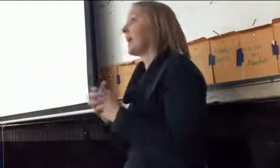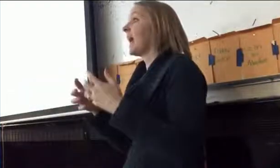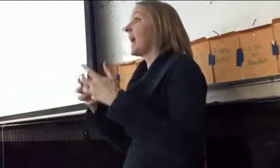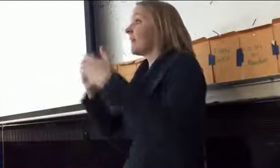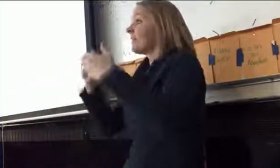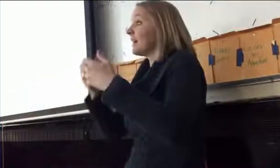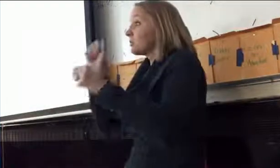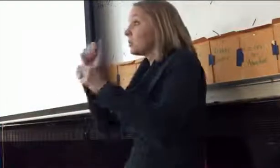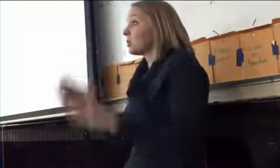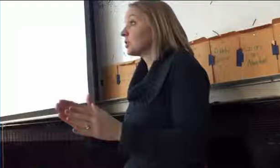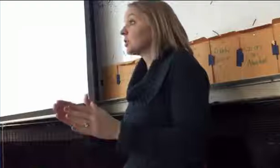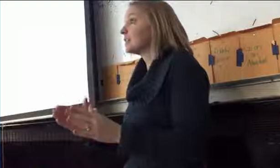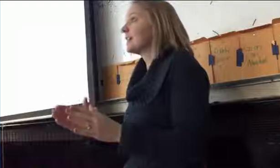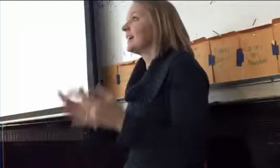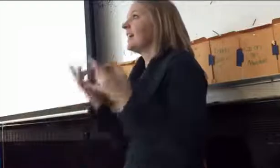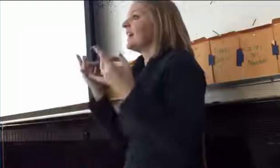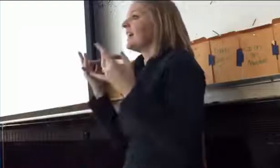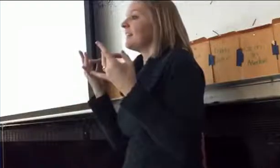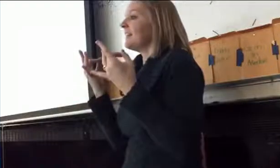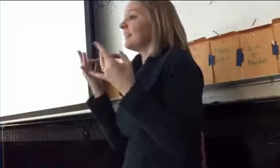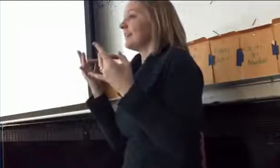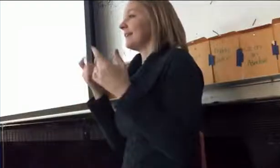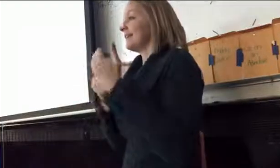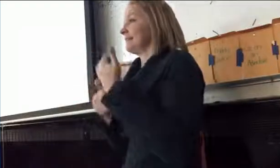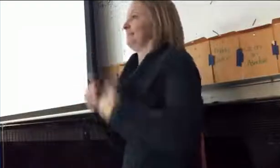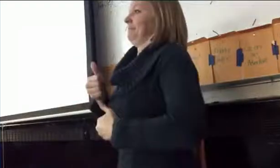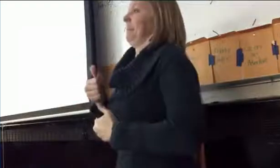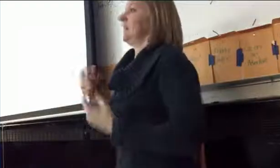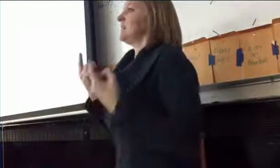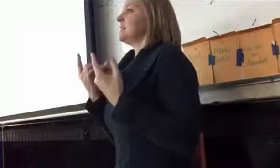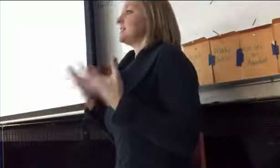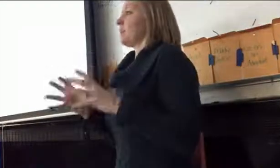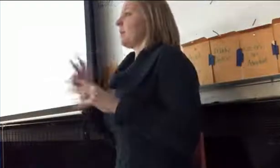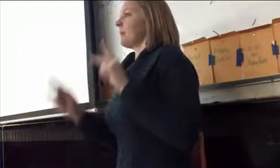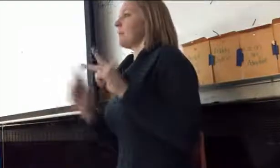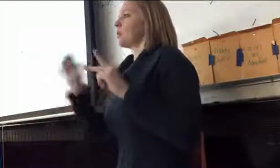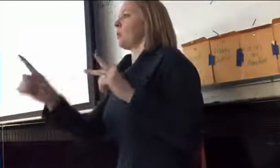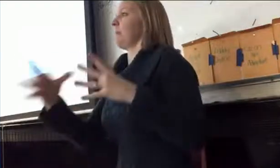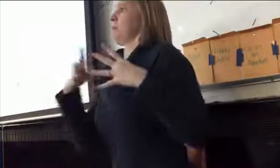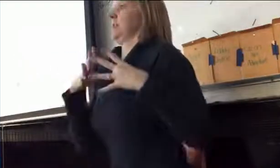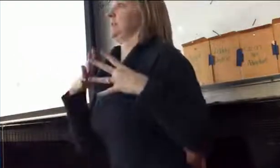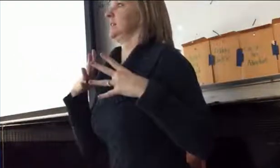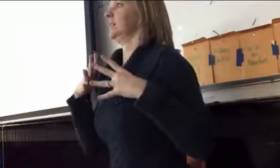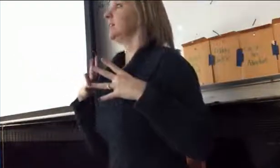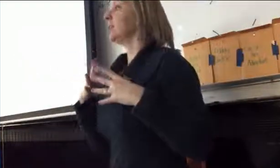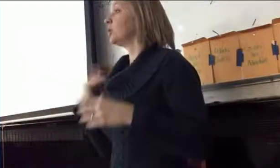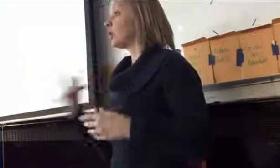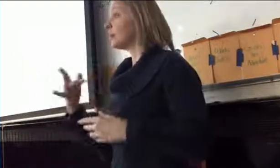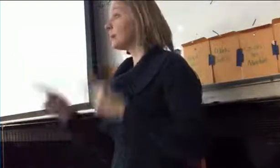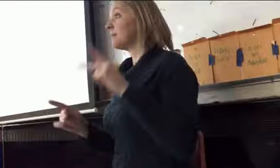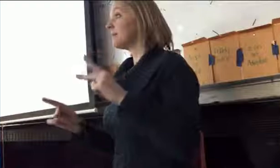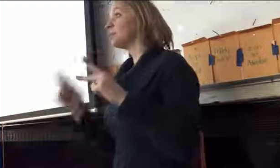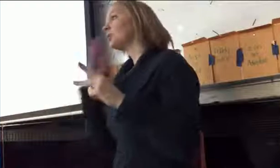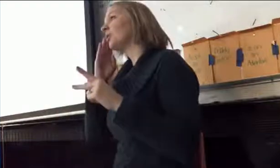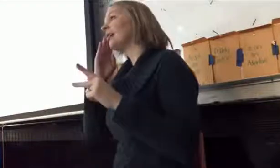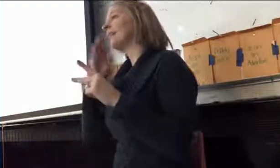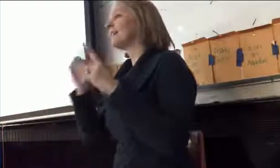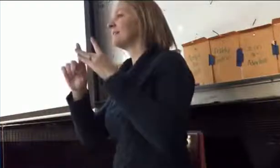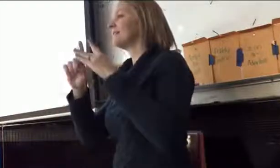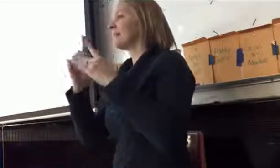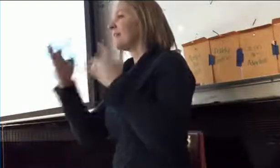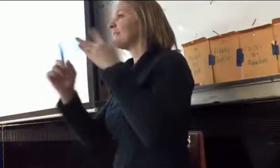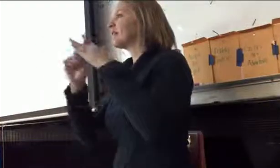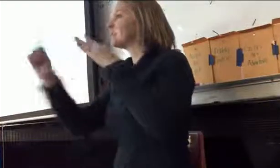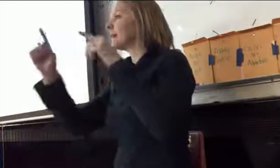the idea of their workers taking breaks. It used to be that people would go out on like the fire escapes or out in the stairwell. They would go